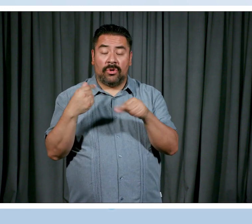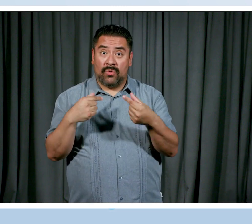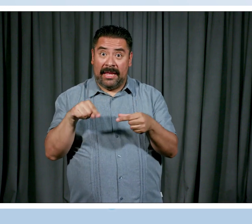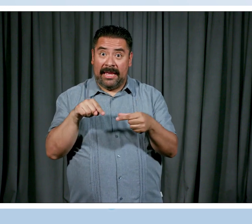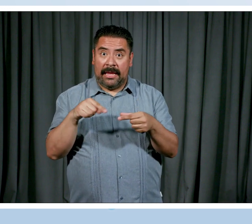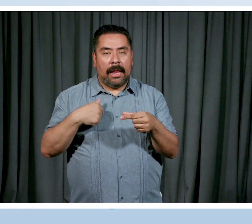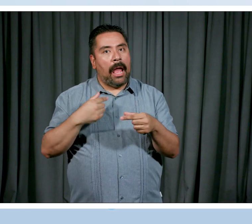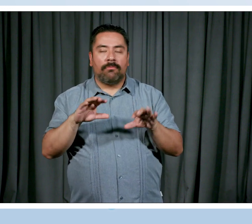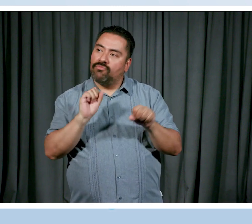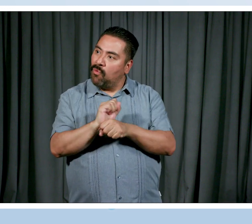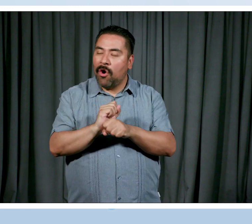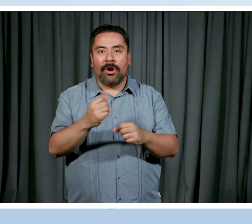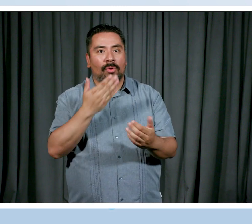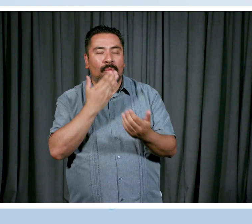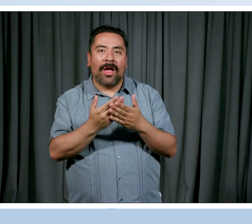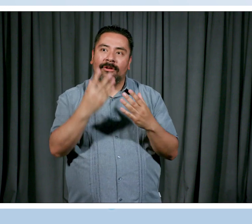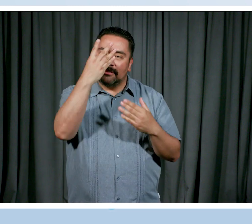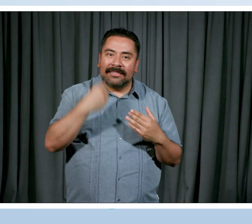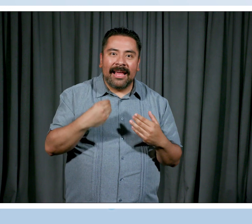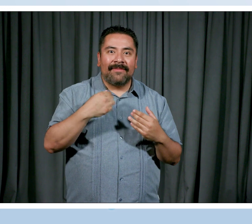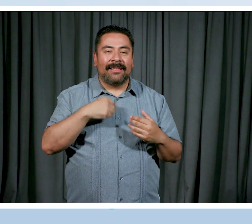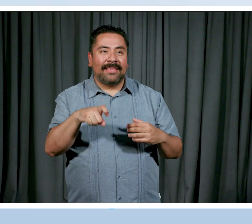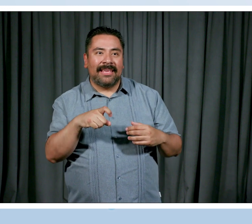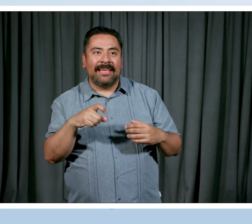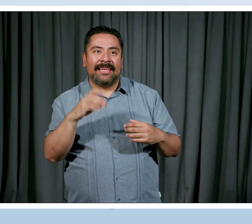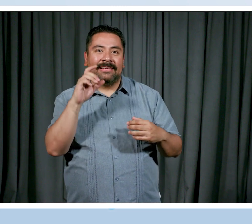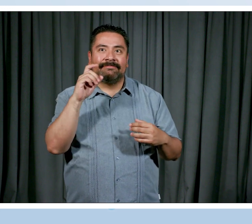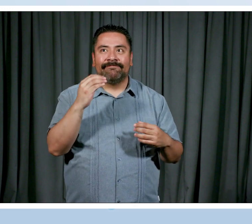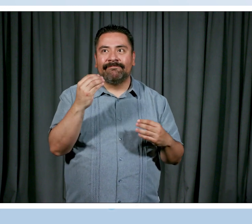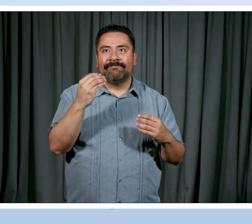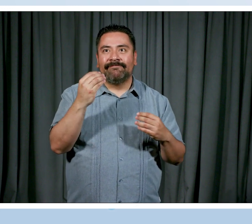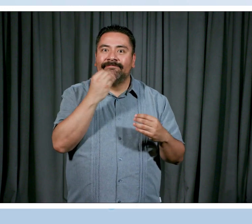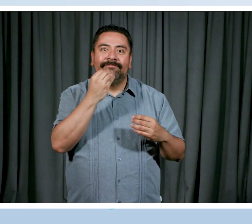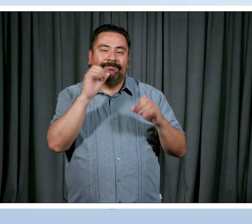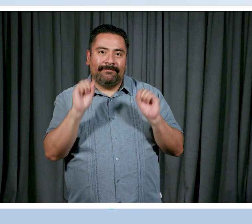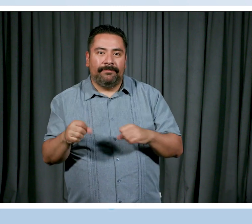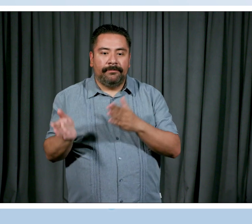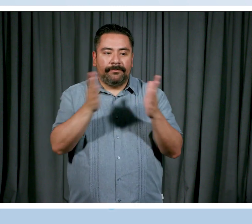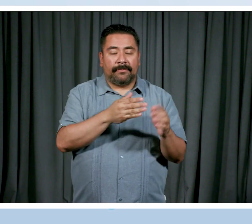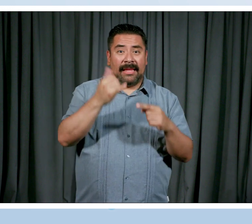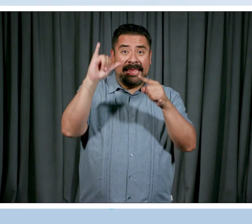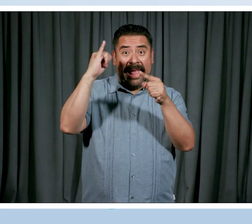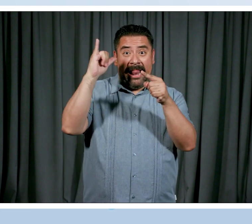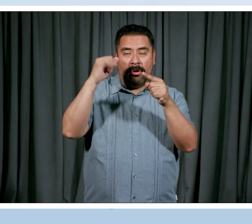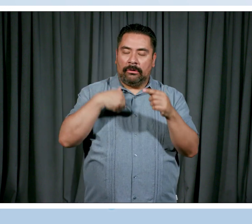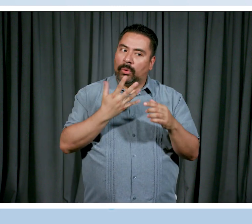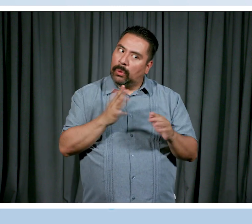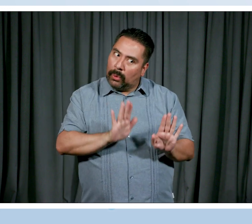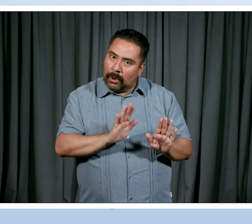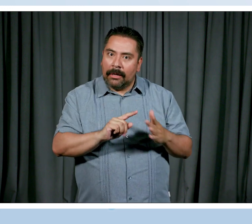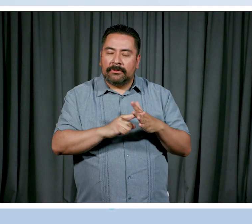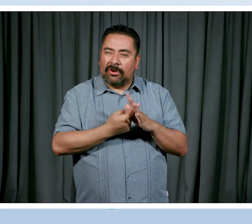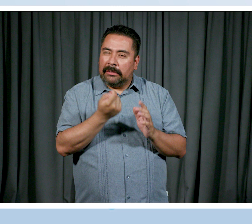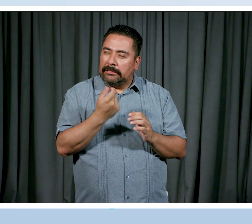like, I'm productive and well rested and I eat a smoothie instead of a burger, you know, whatever. And yellow is like, oh, I'm starting to get a little